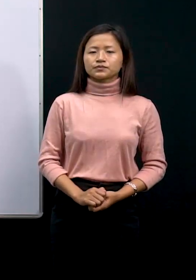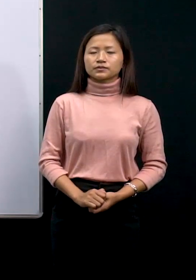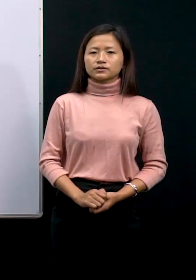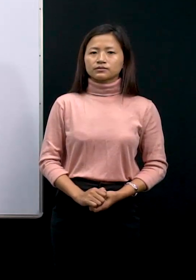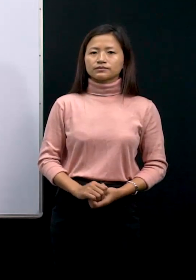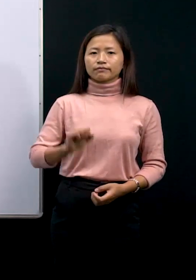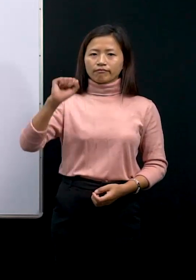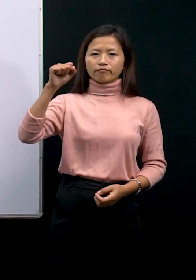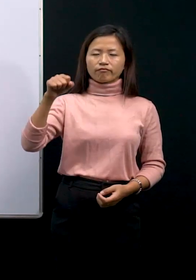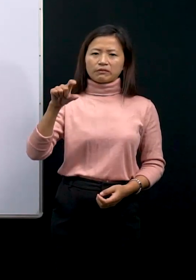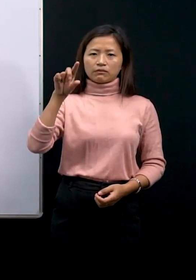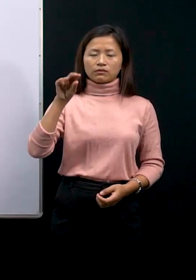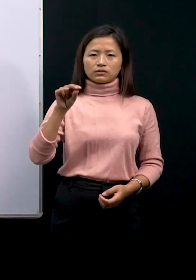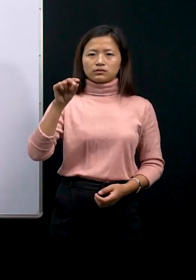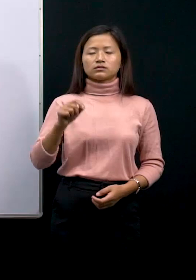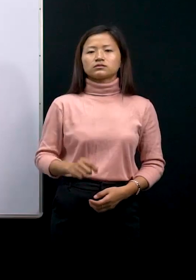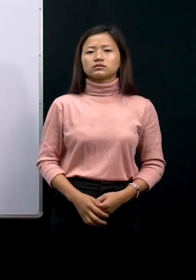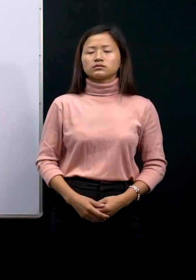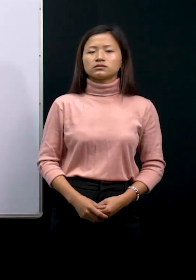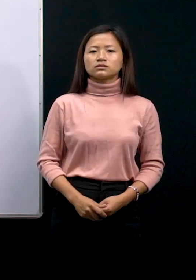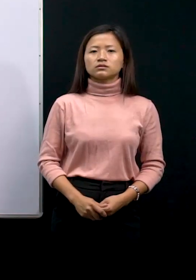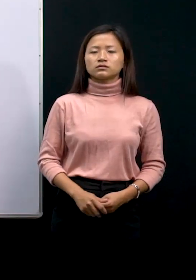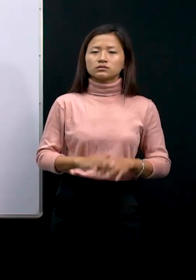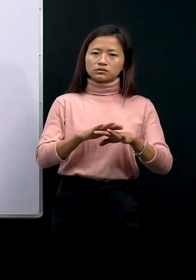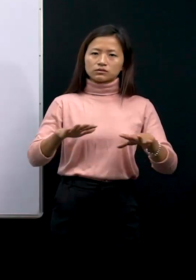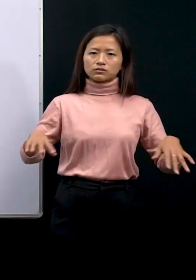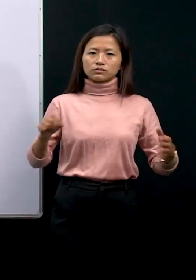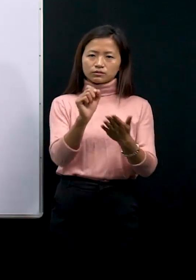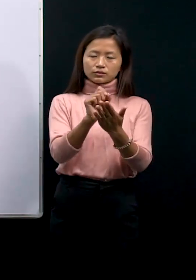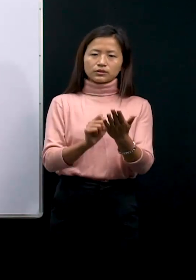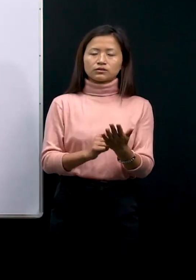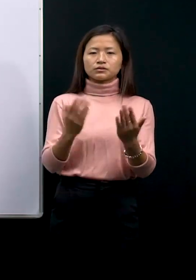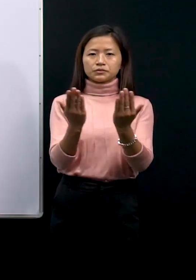Is that now? Answer is over. Okay? Okay, children, write all of you.